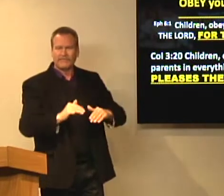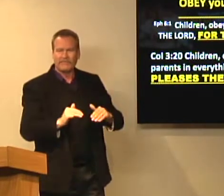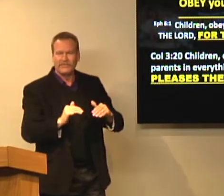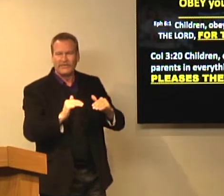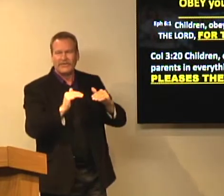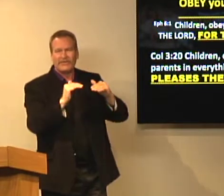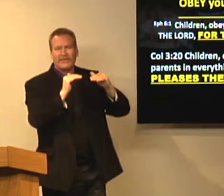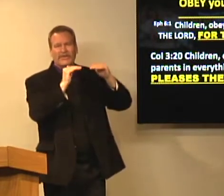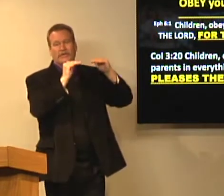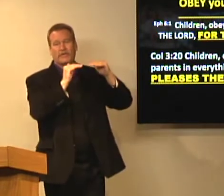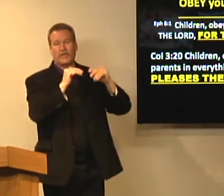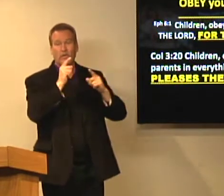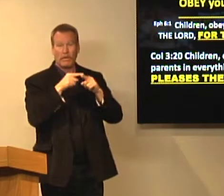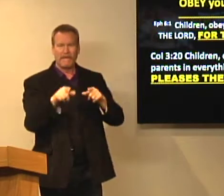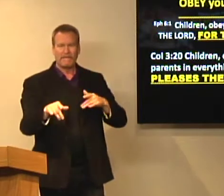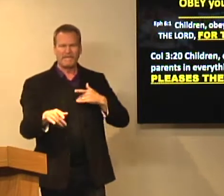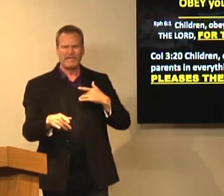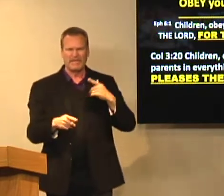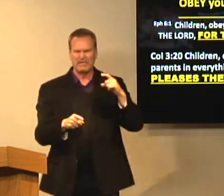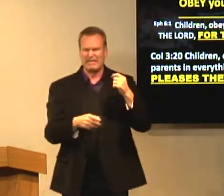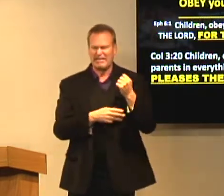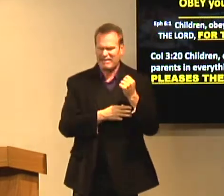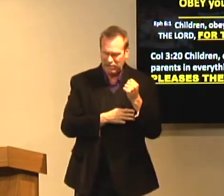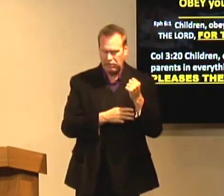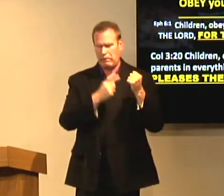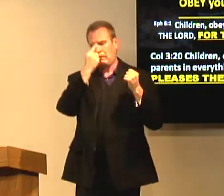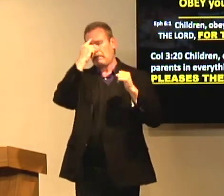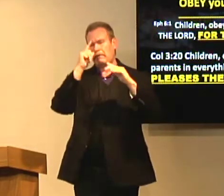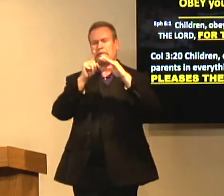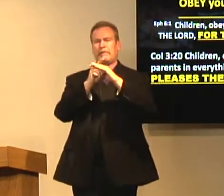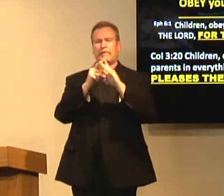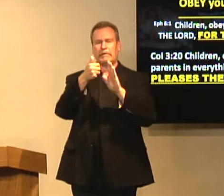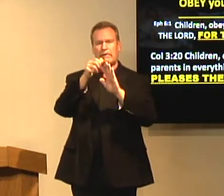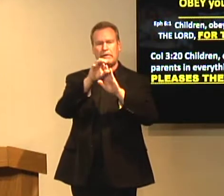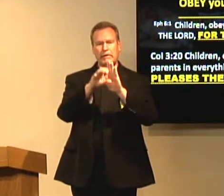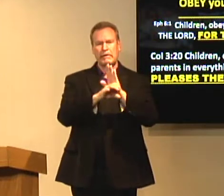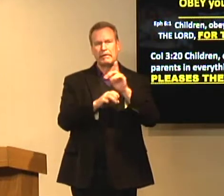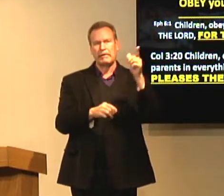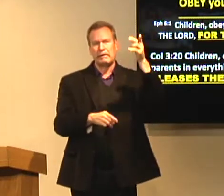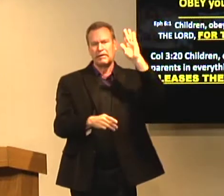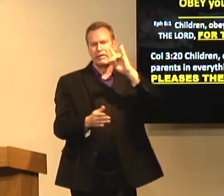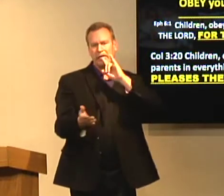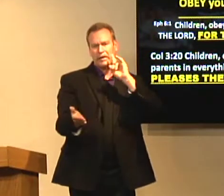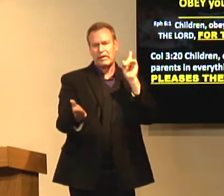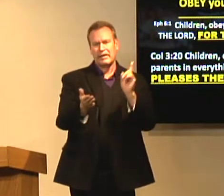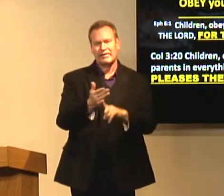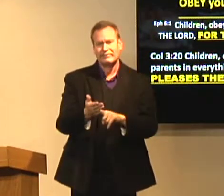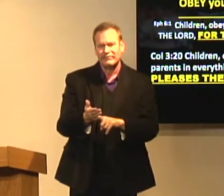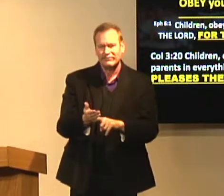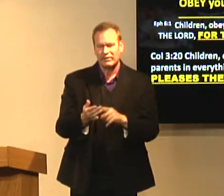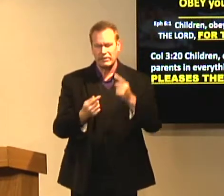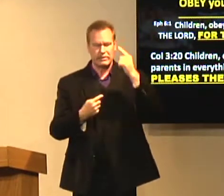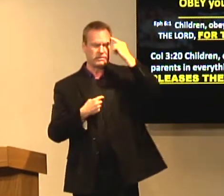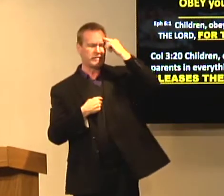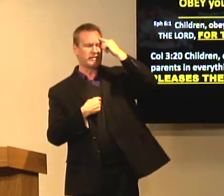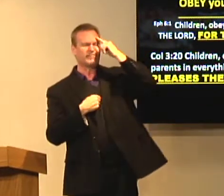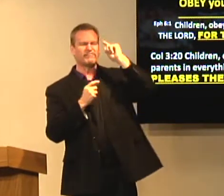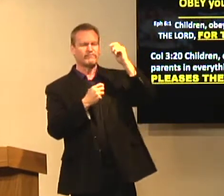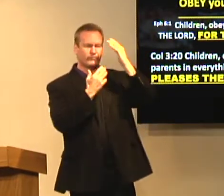hearts, there's something that is preserved, and as we grow up, oftentimes you might think about rebelling, but then you think about the command